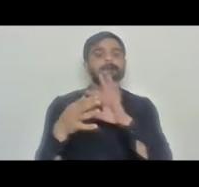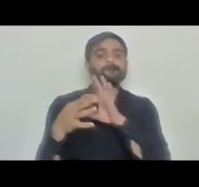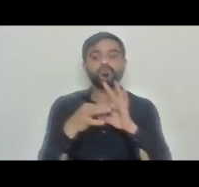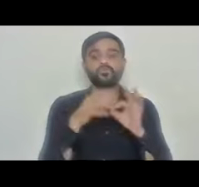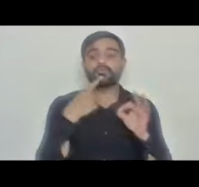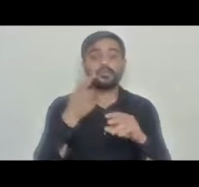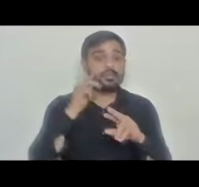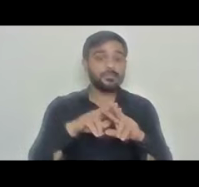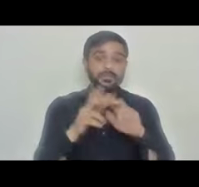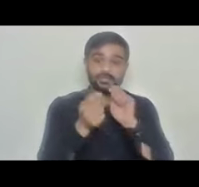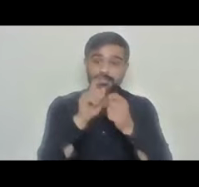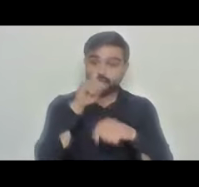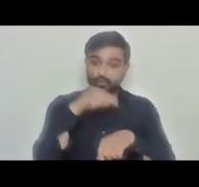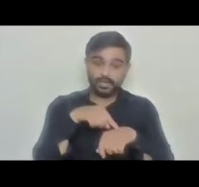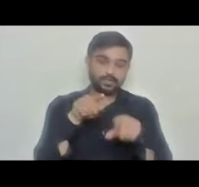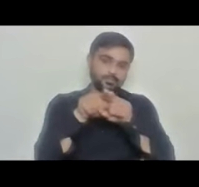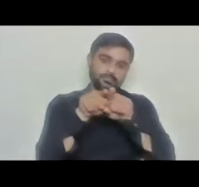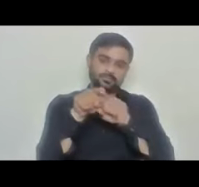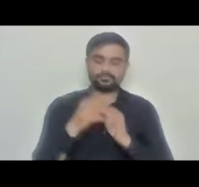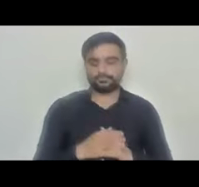if change in one, for example, if